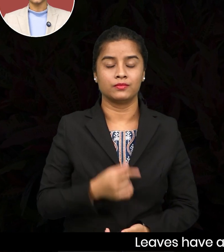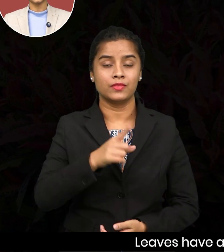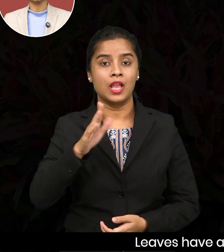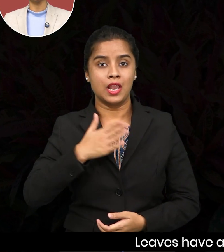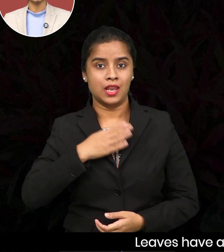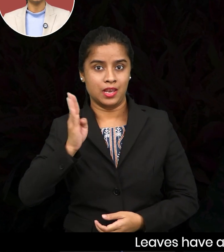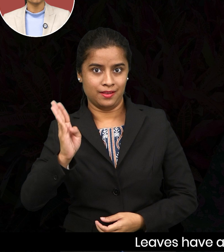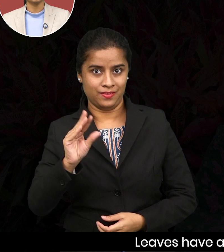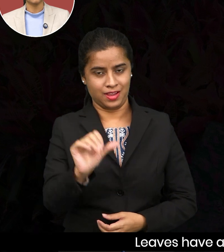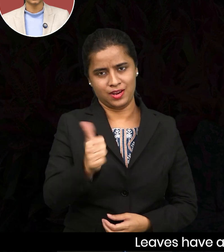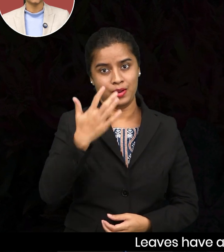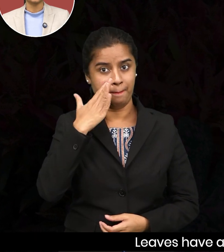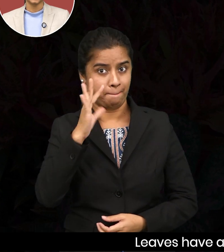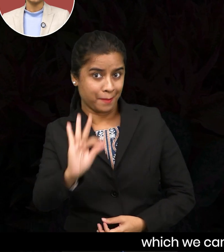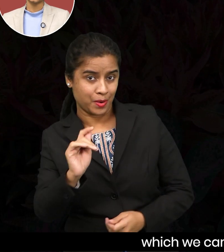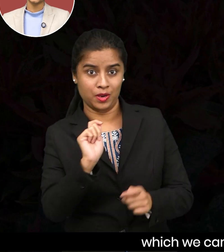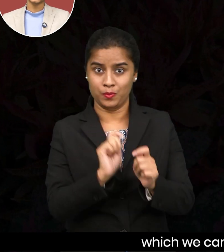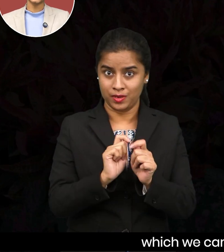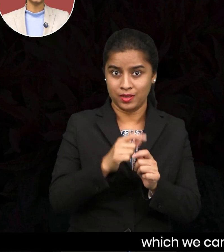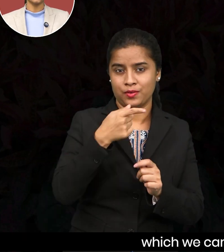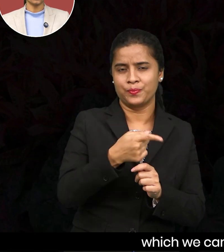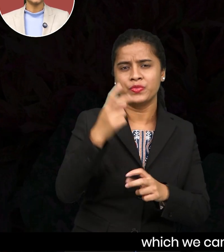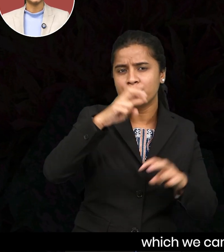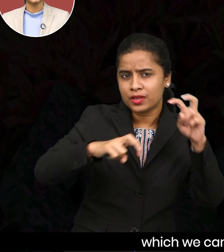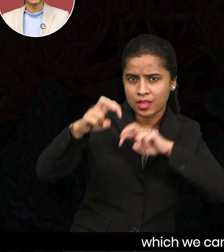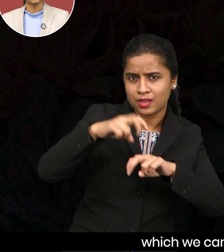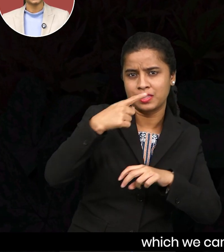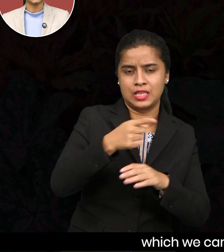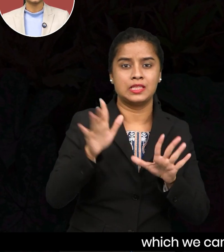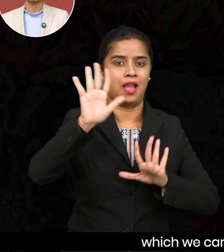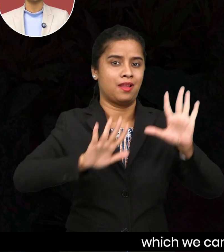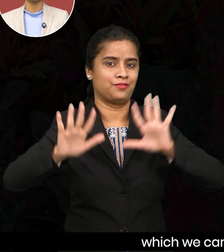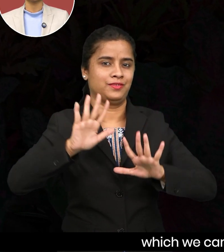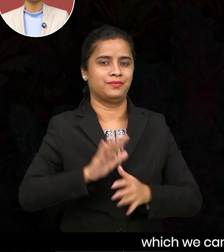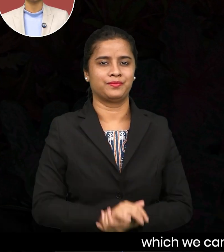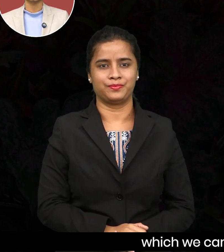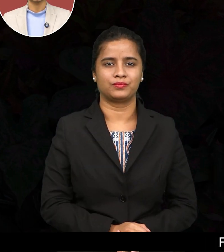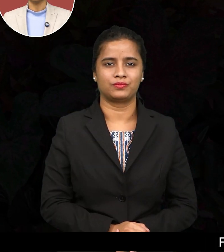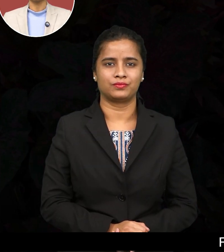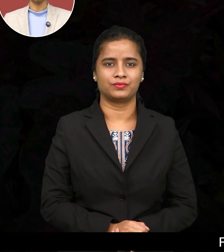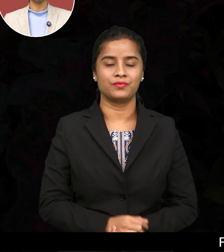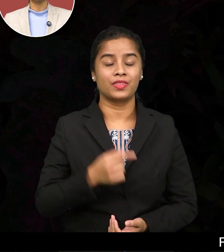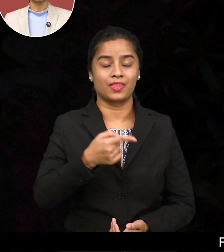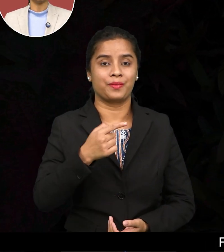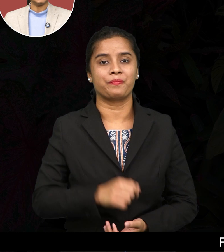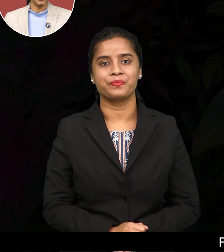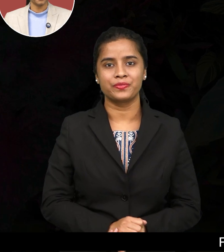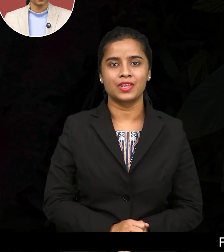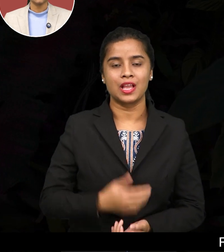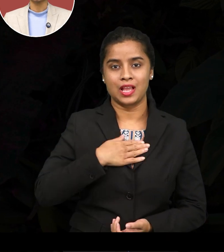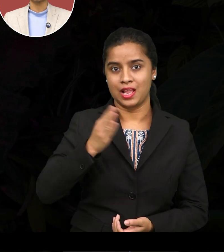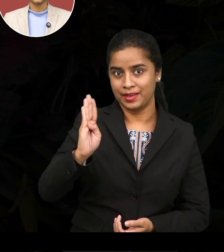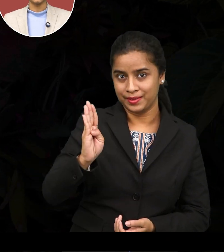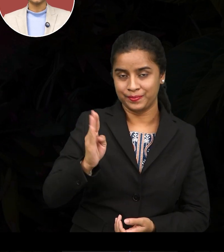Leaves have another important function, which we can explore with this activity. For this, a